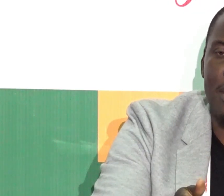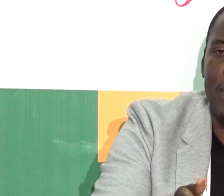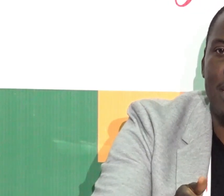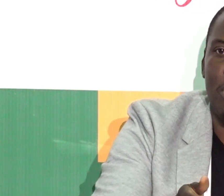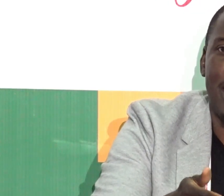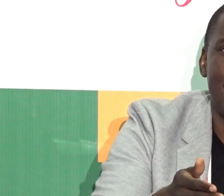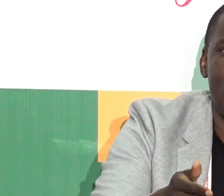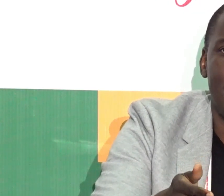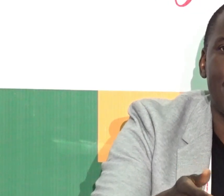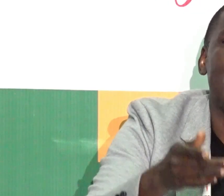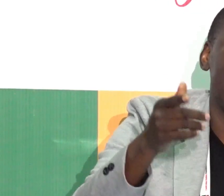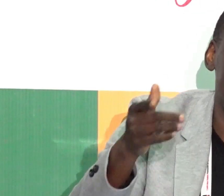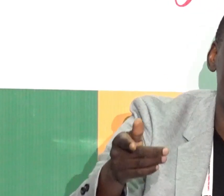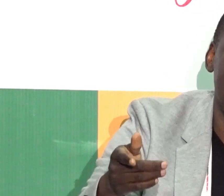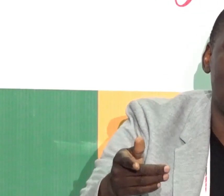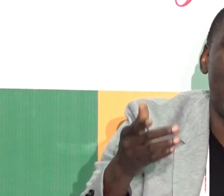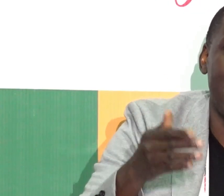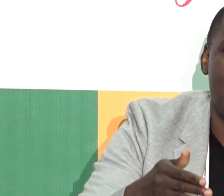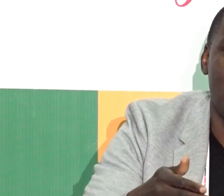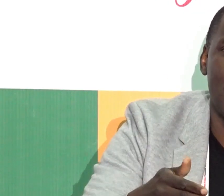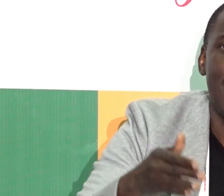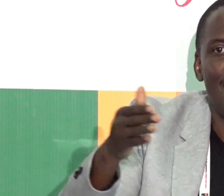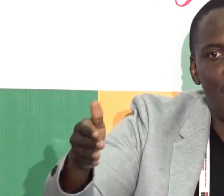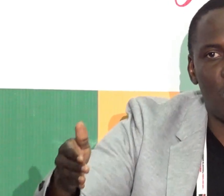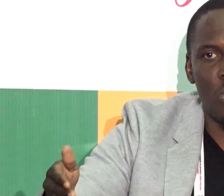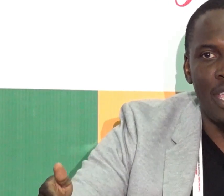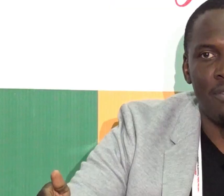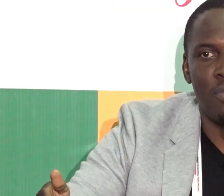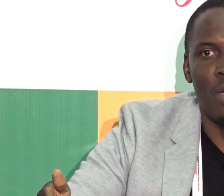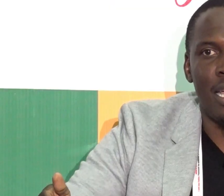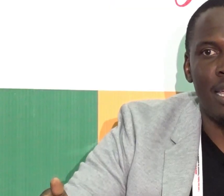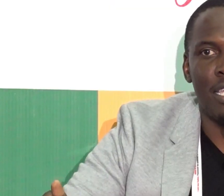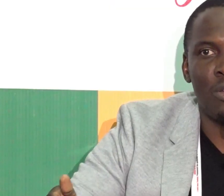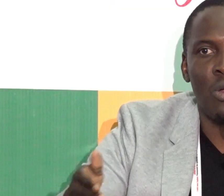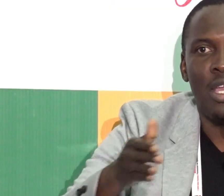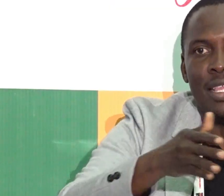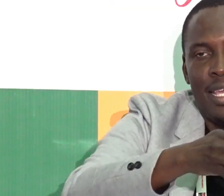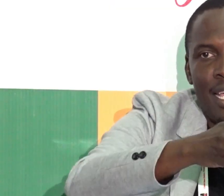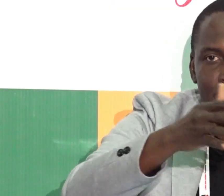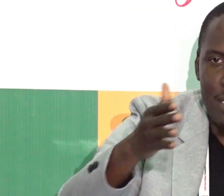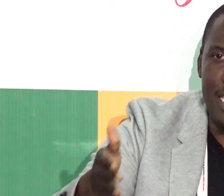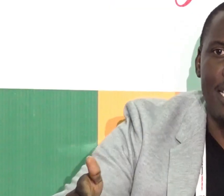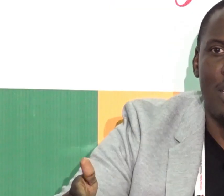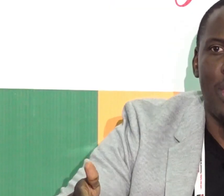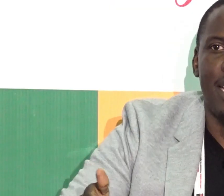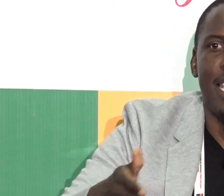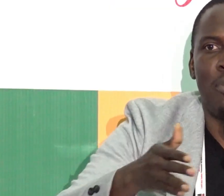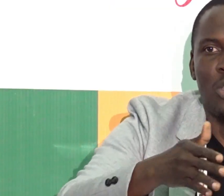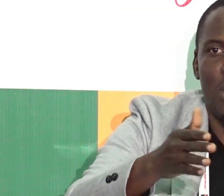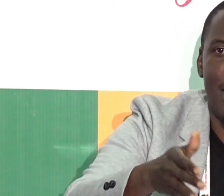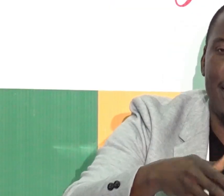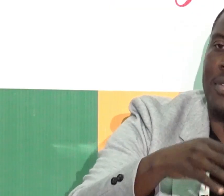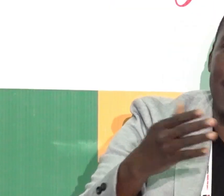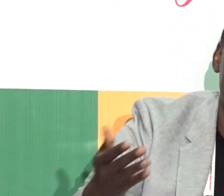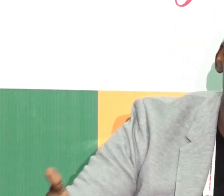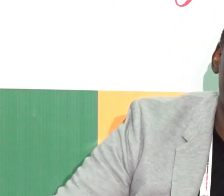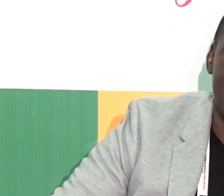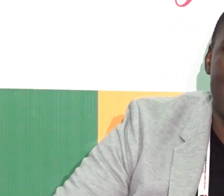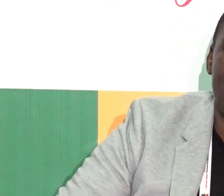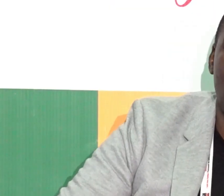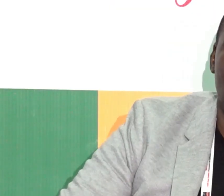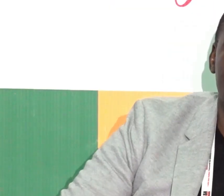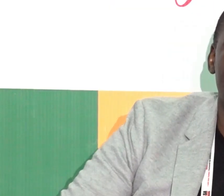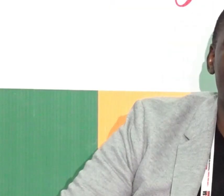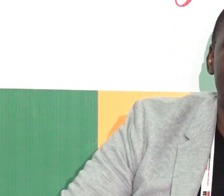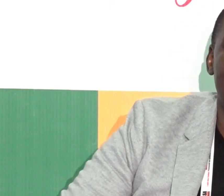optimal treatment for their syphilis, and the infants who are exposed, they also have, they are seen quickly and make sure that if there's any